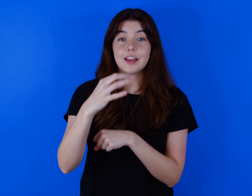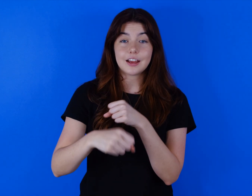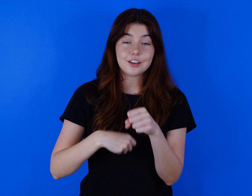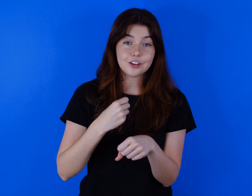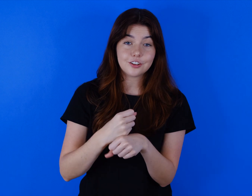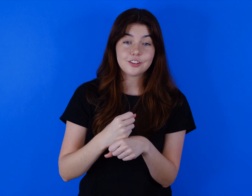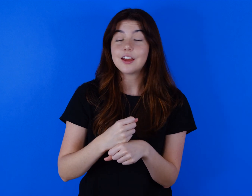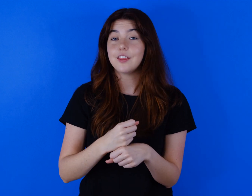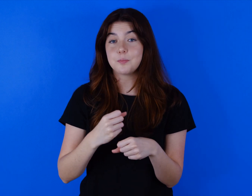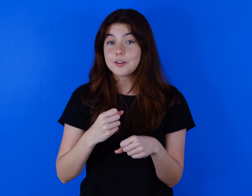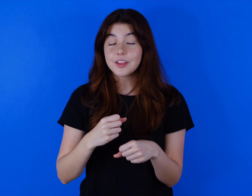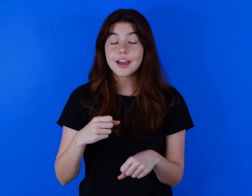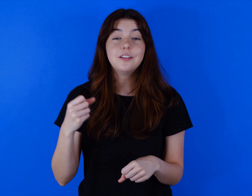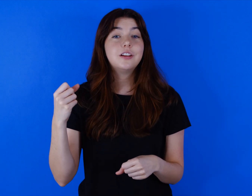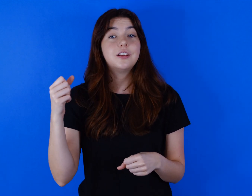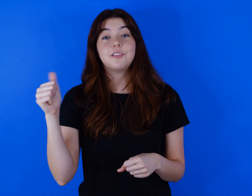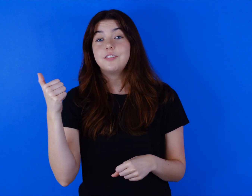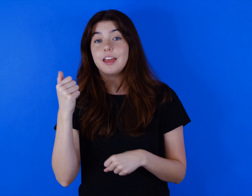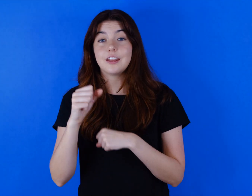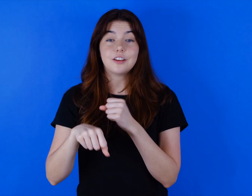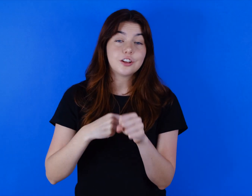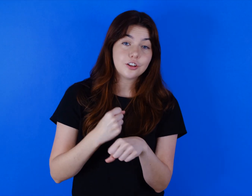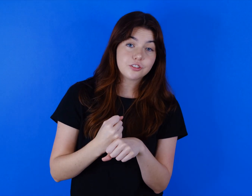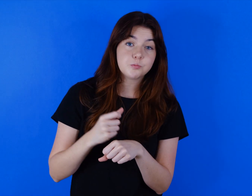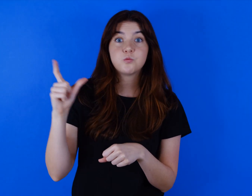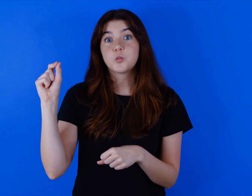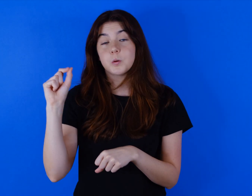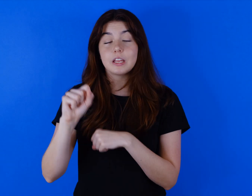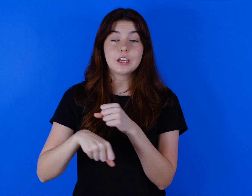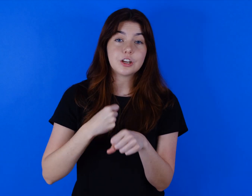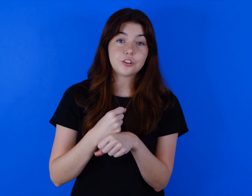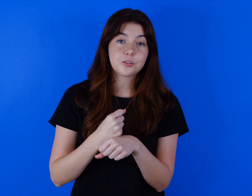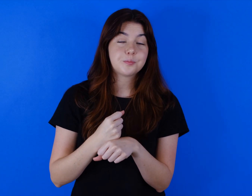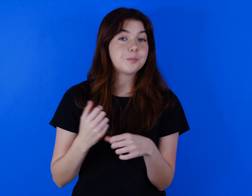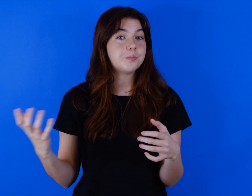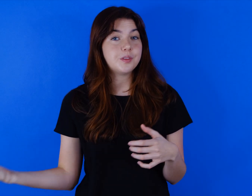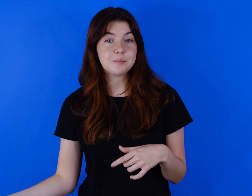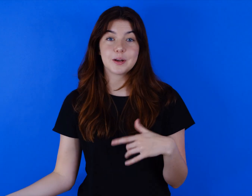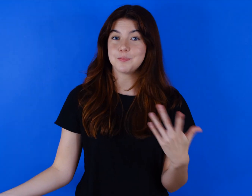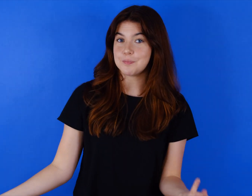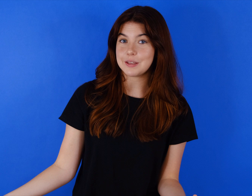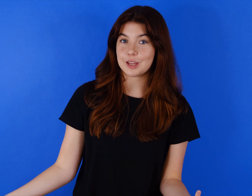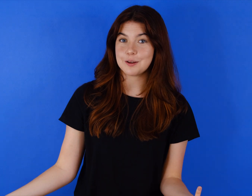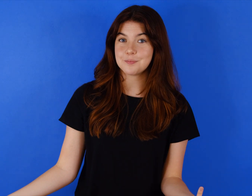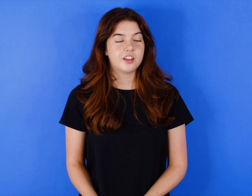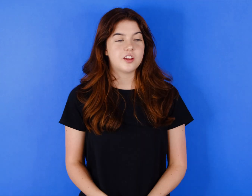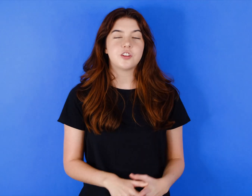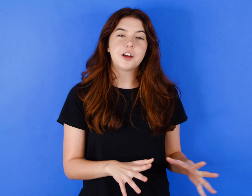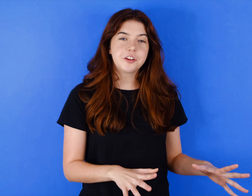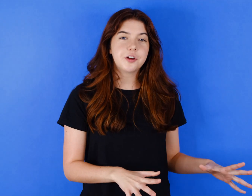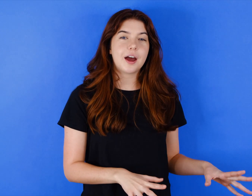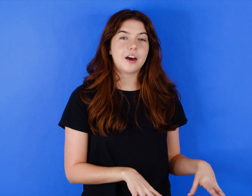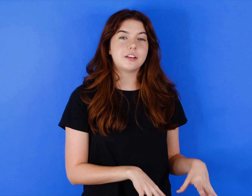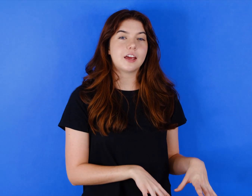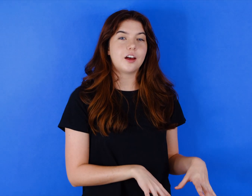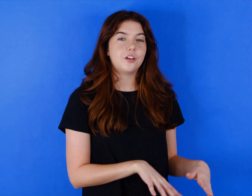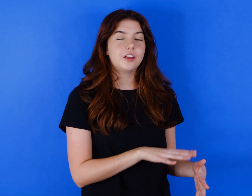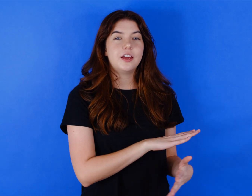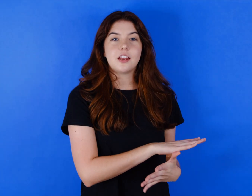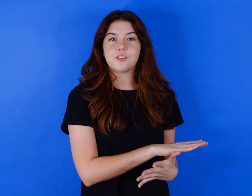9 years, and then above that, 10 years, 20 years, number, base sign. So now that you know how to tell